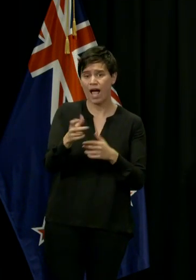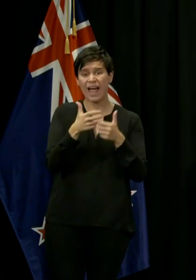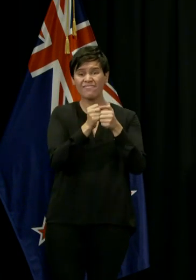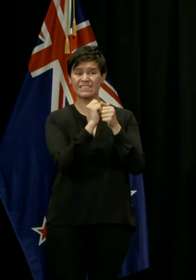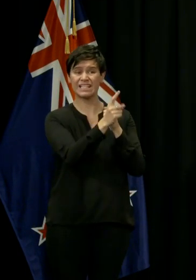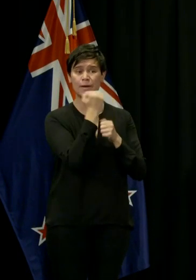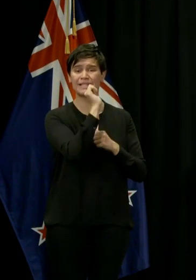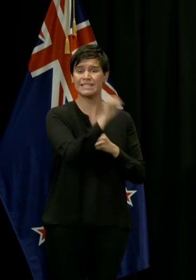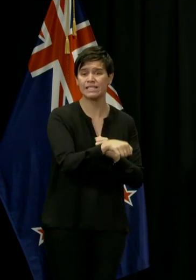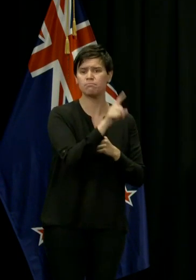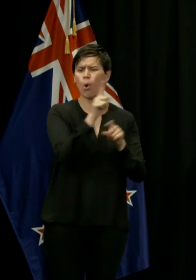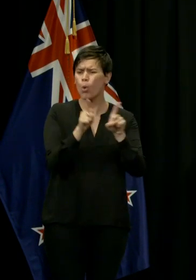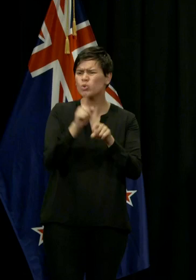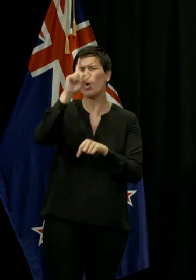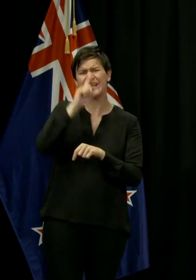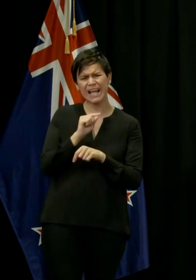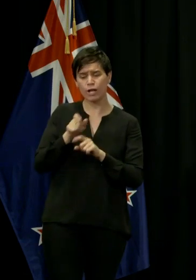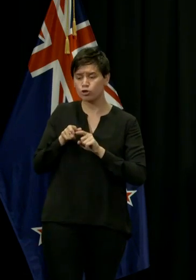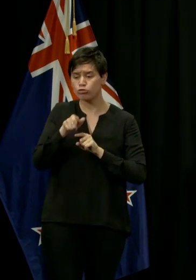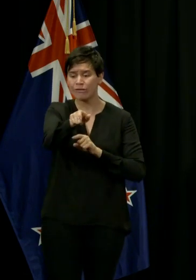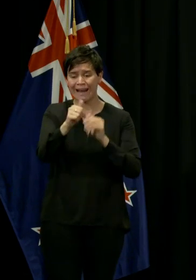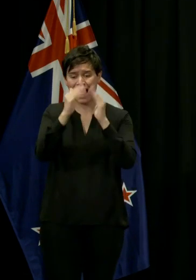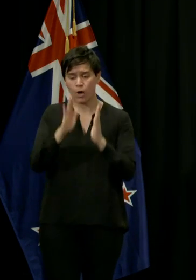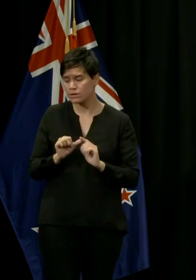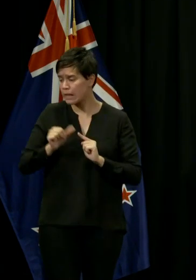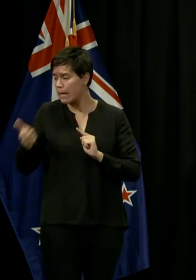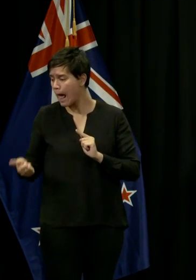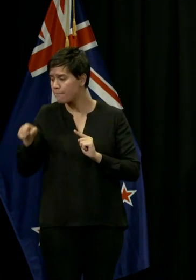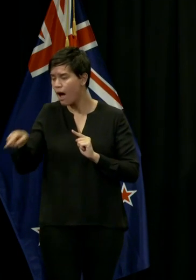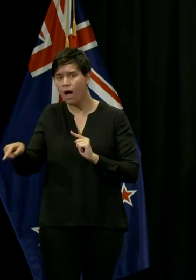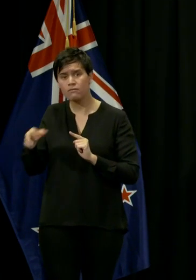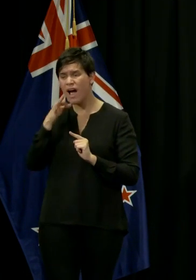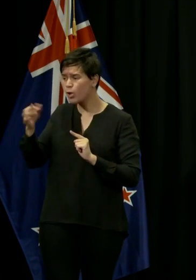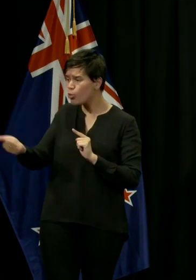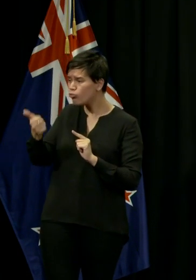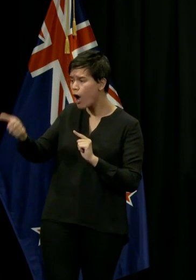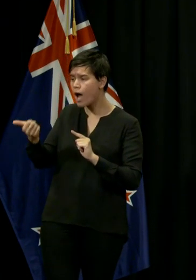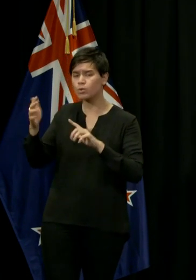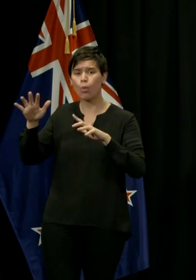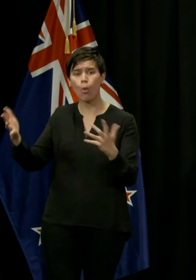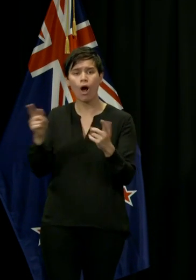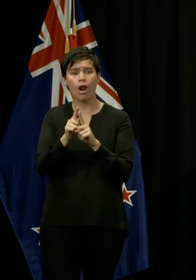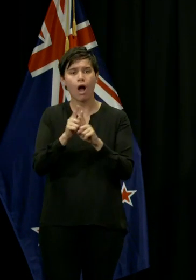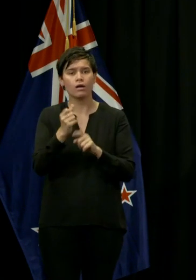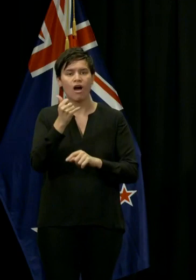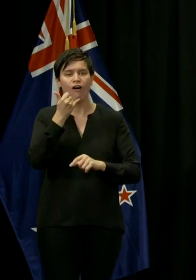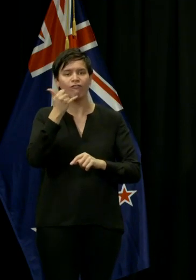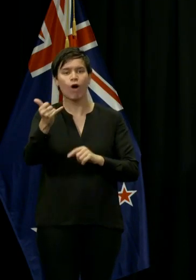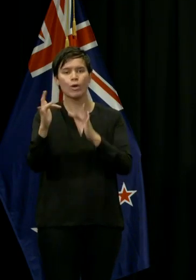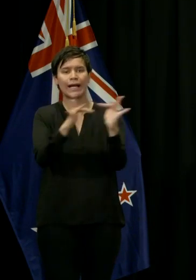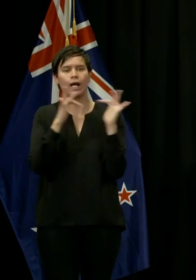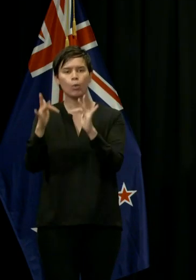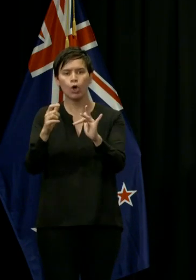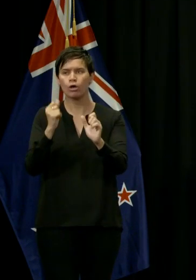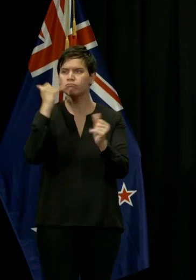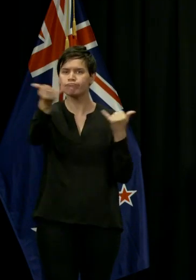contact details of those who live in your street or in your building, start a phone tree of contact. Think about small things that